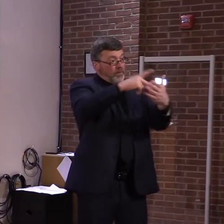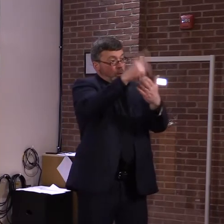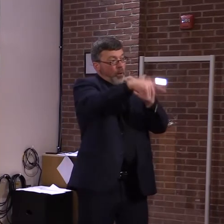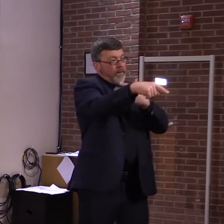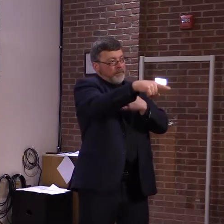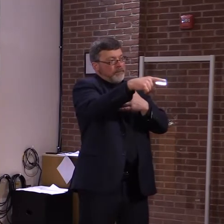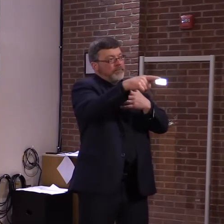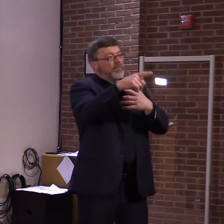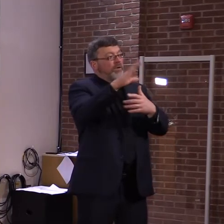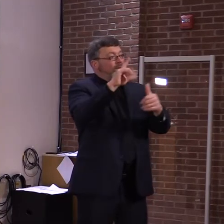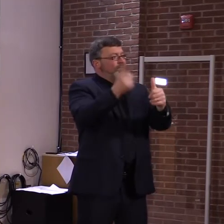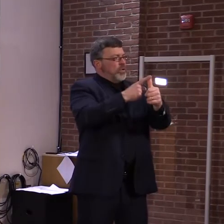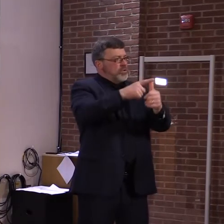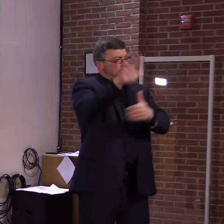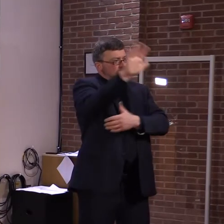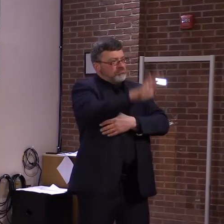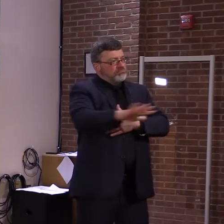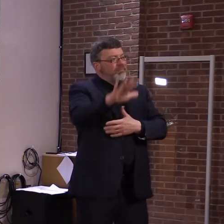dose is about